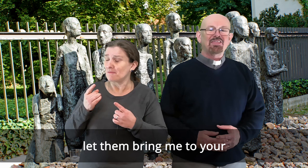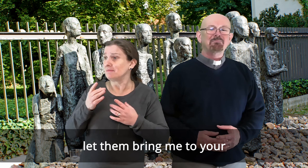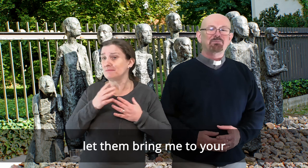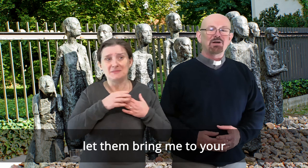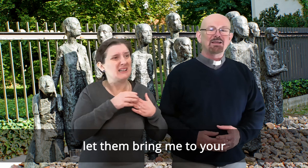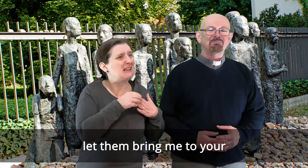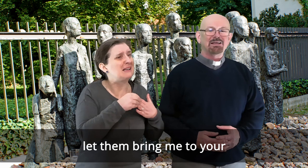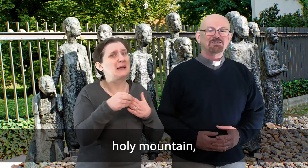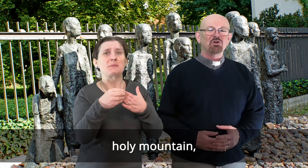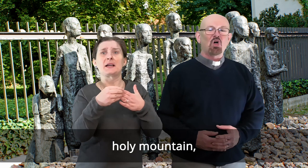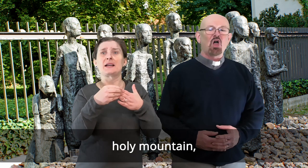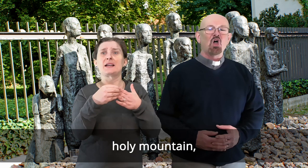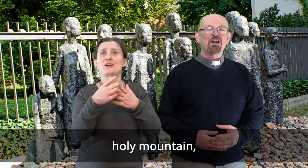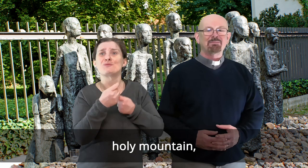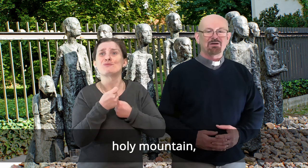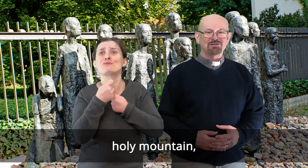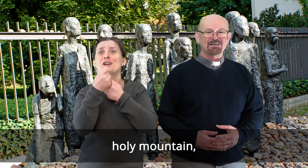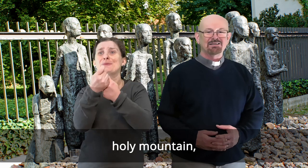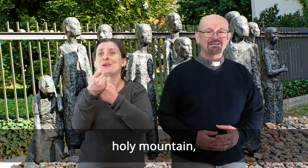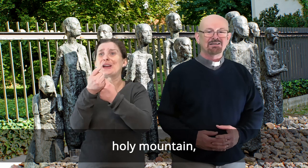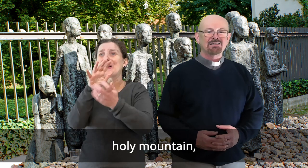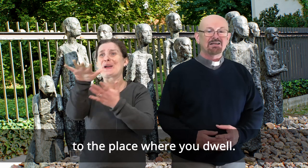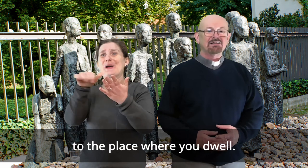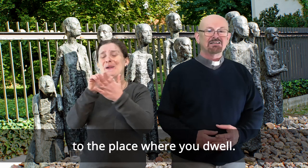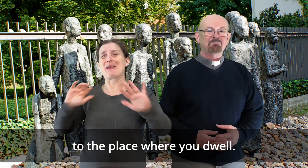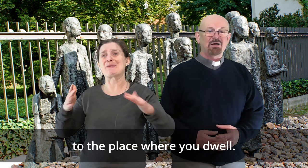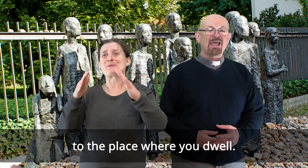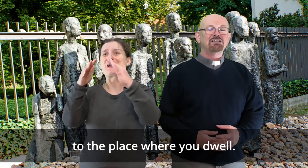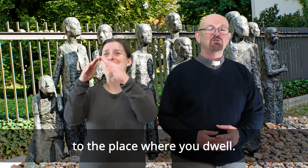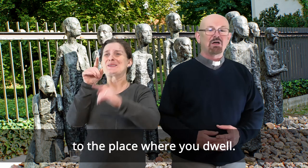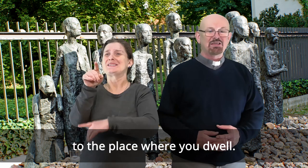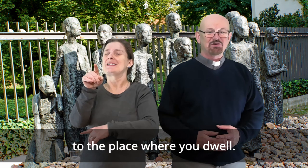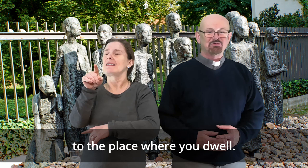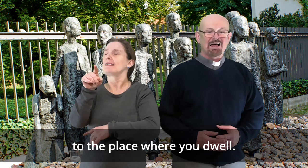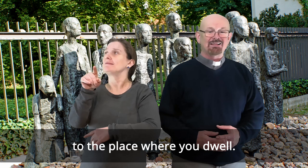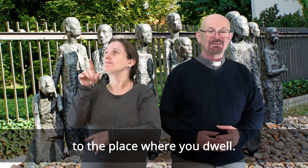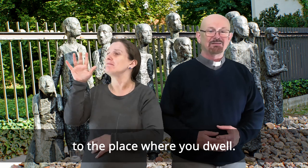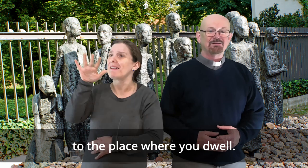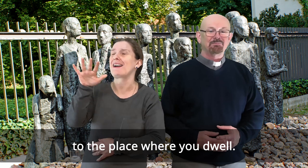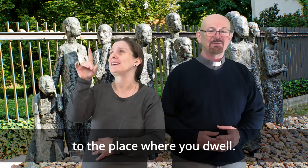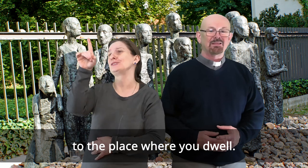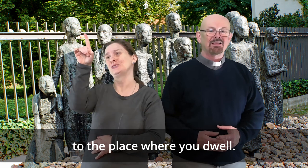Let them bring me to your holy mountain, to the place where you dwell.